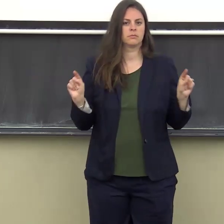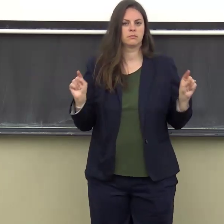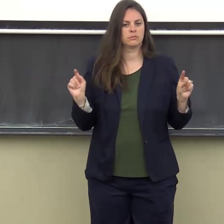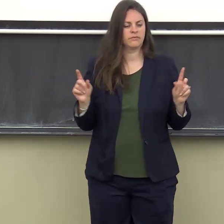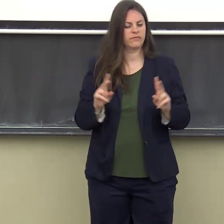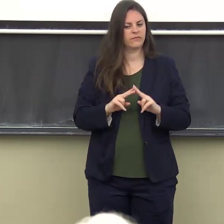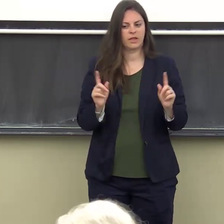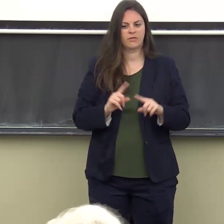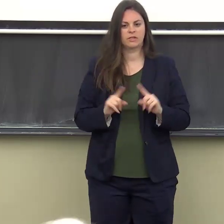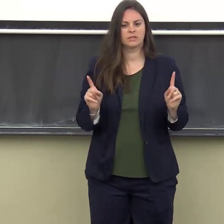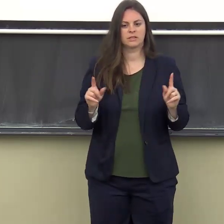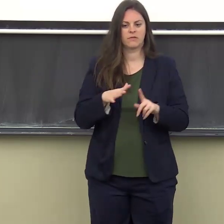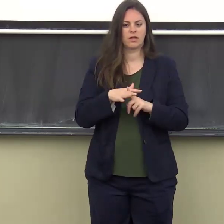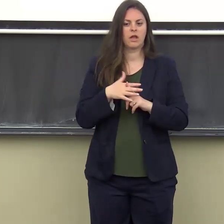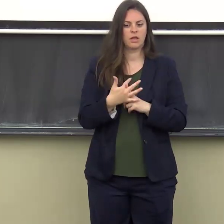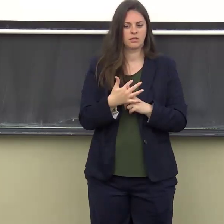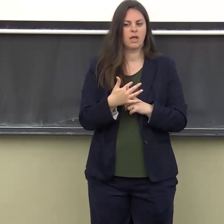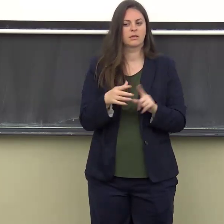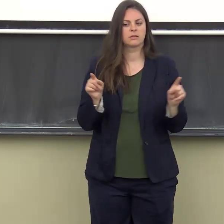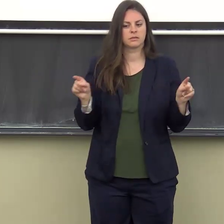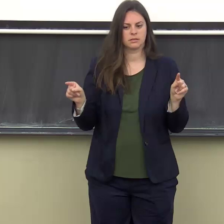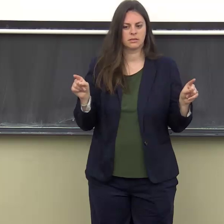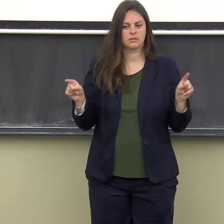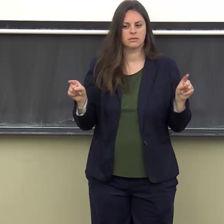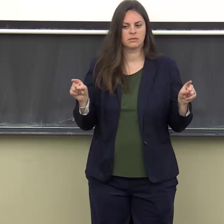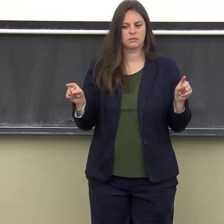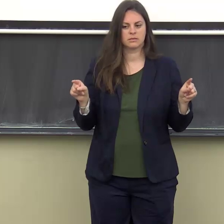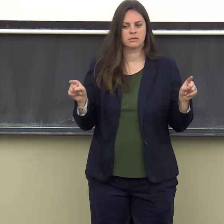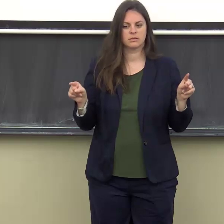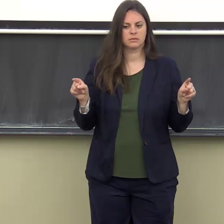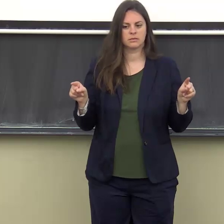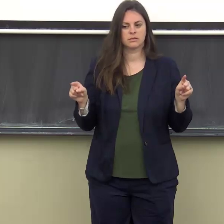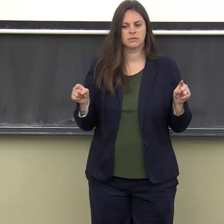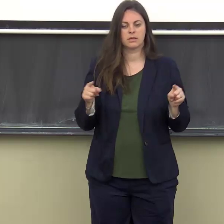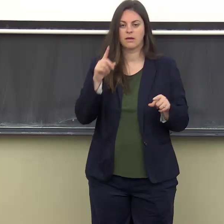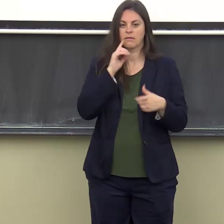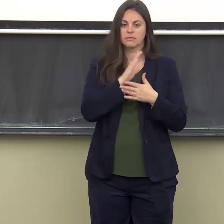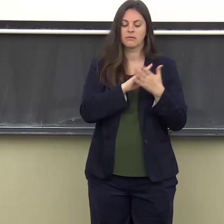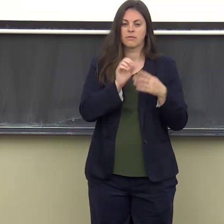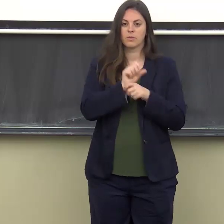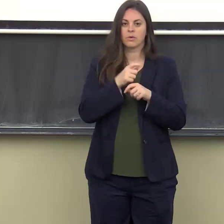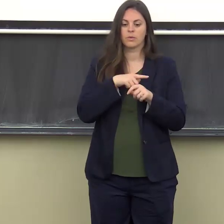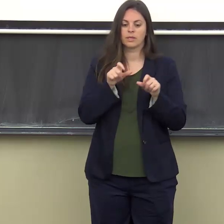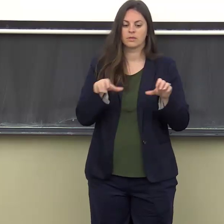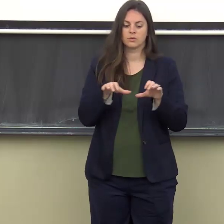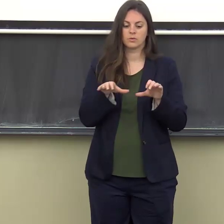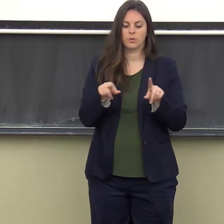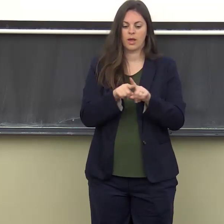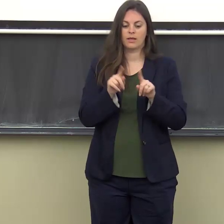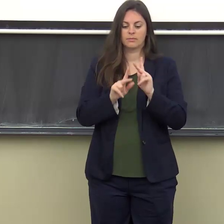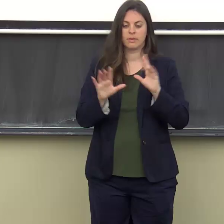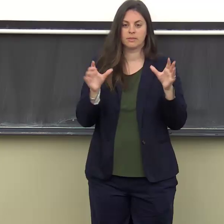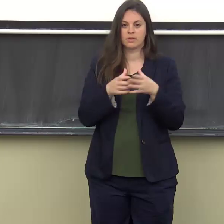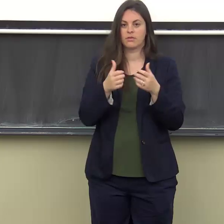different contexts. And I think that some of the work we need to do as people together right now is